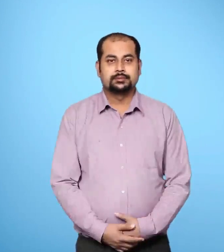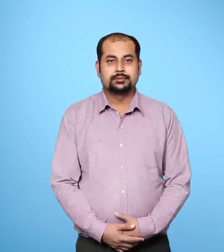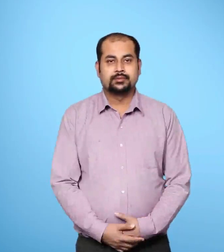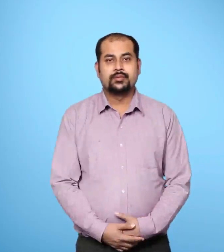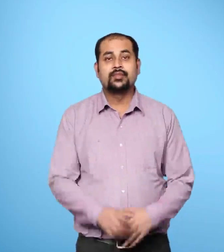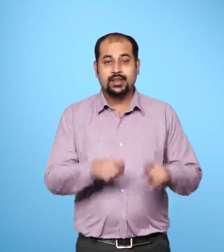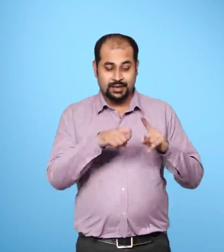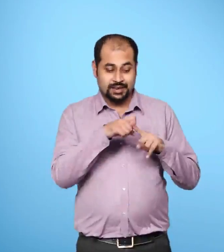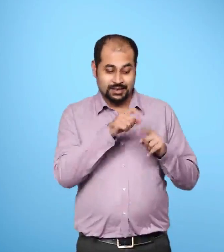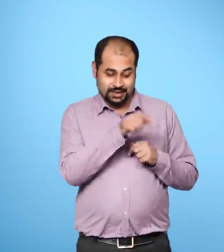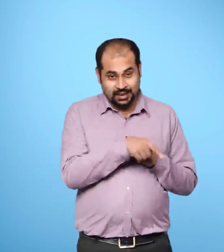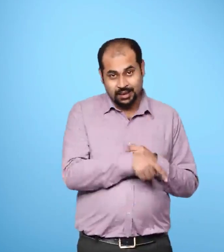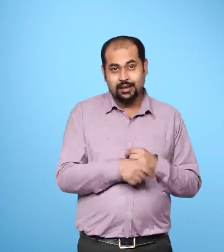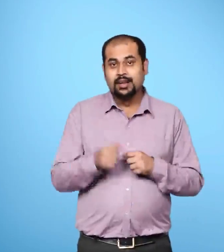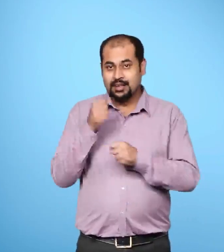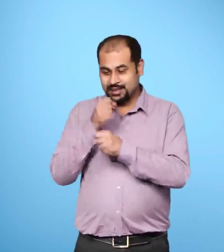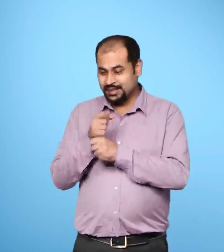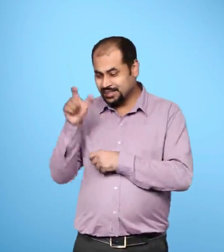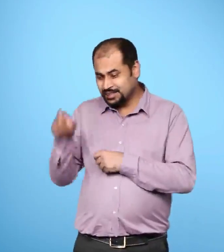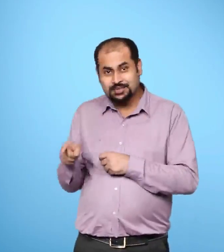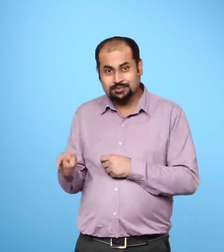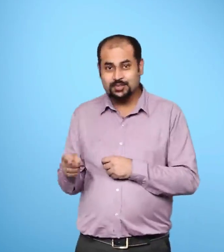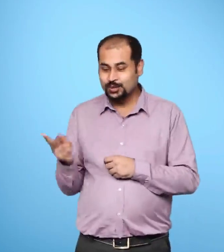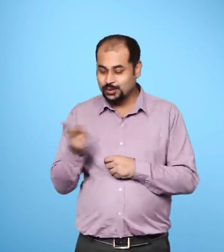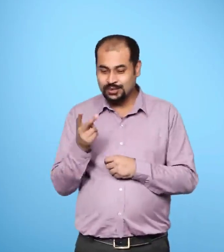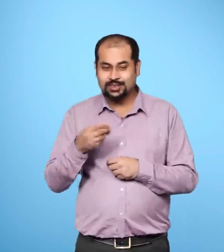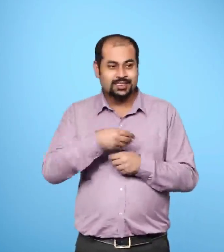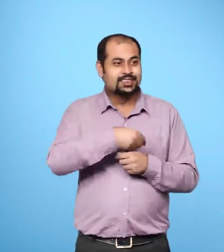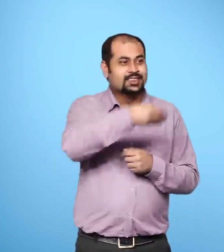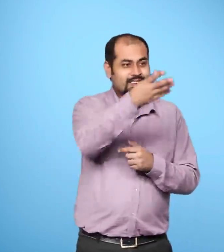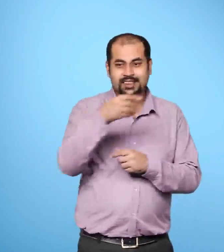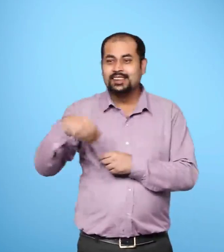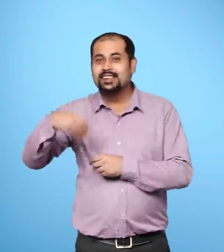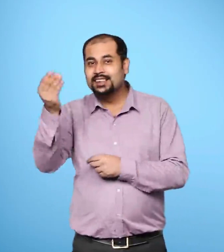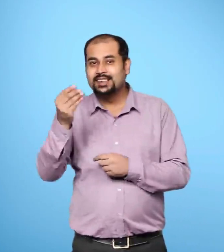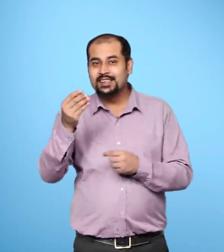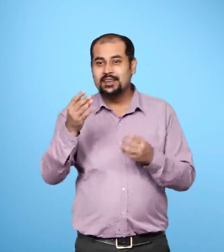The points scored by both are given in table of 3 rows.